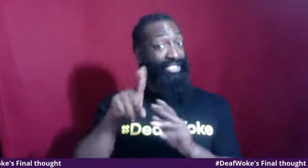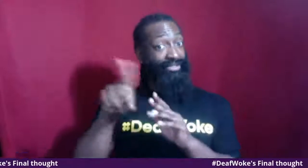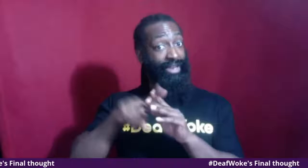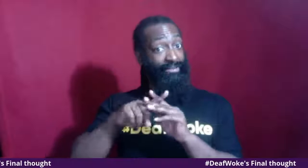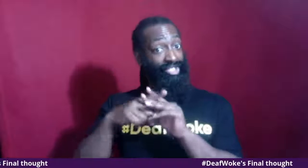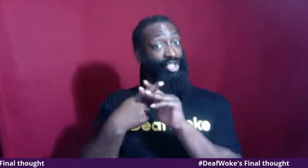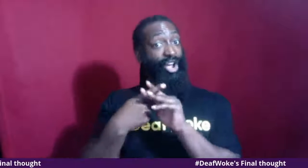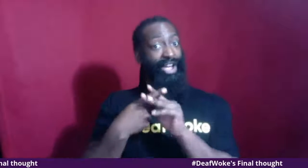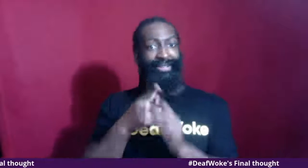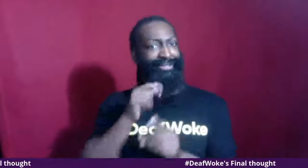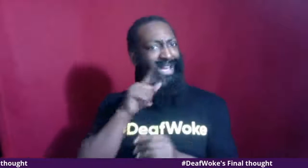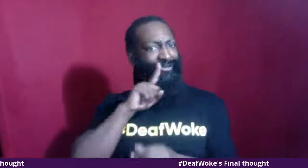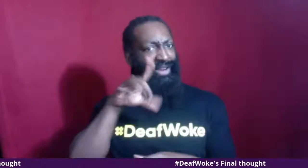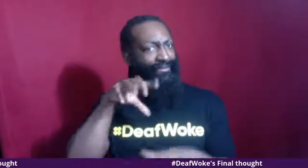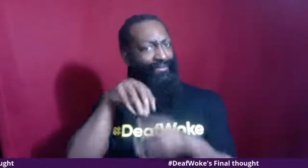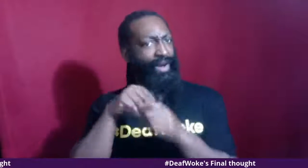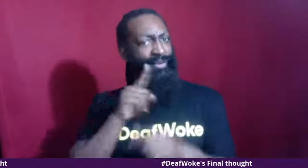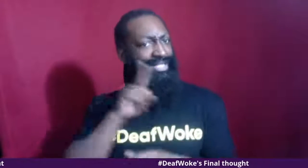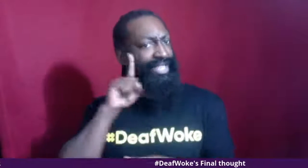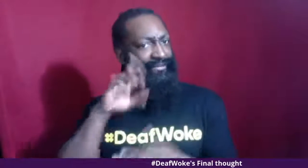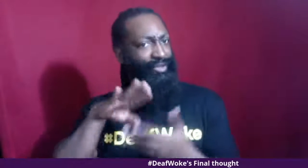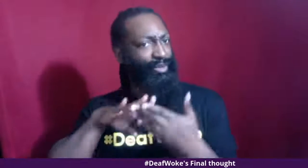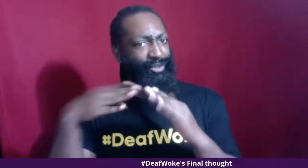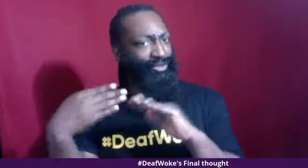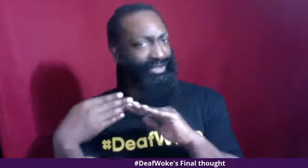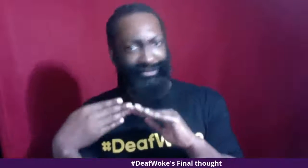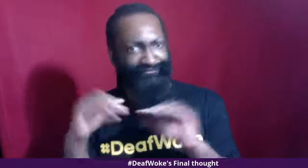changed her energy level, the journey.